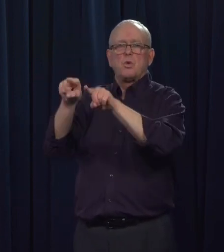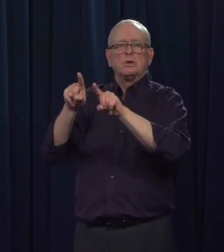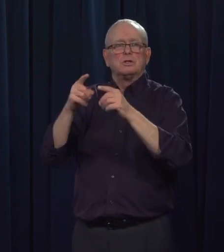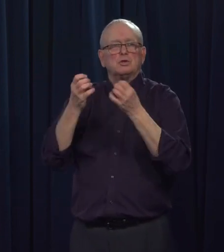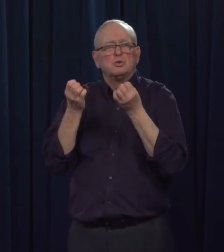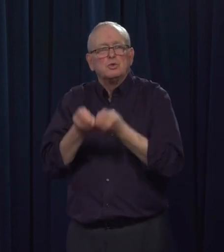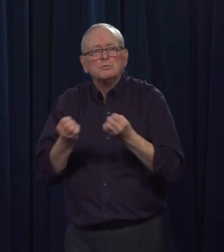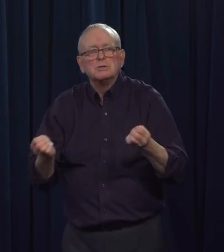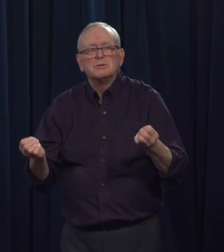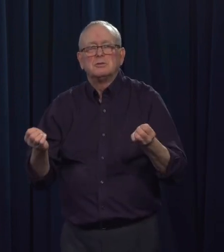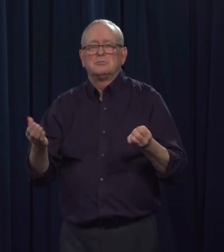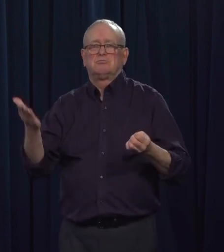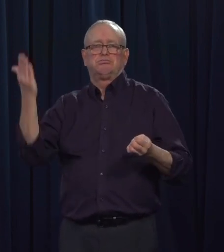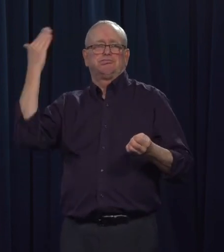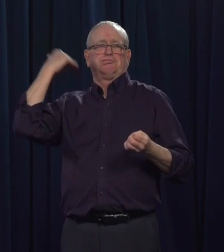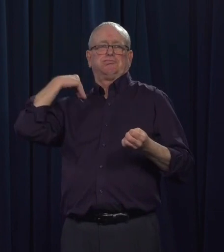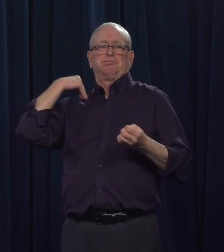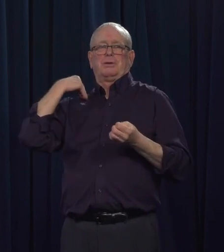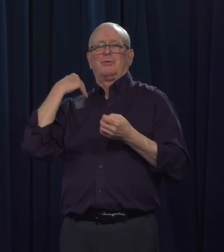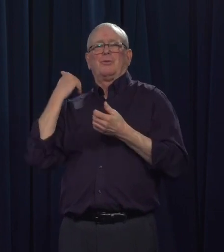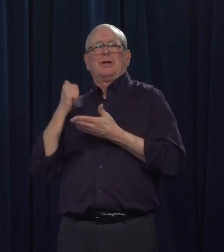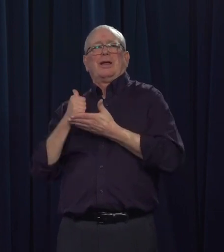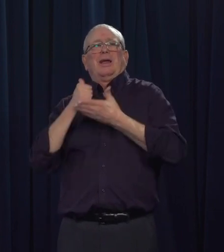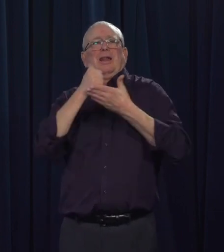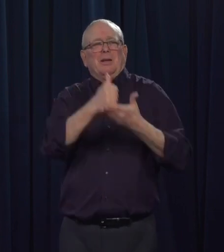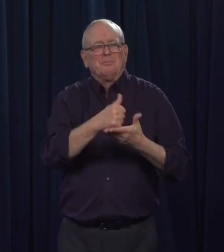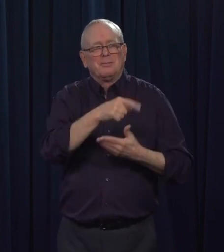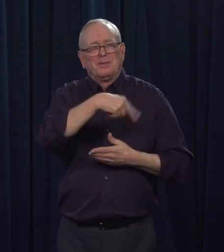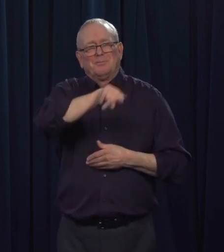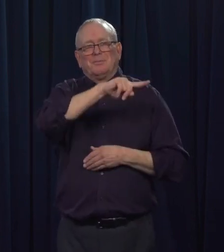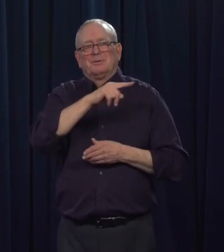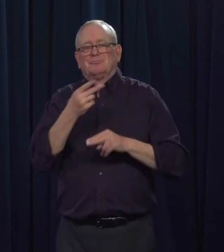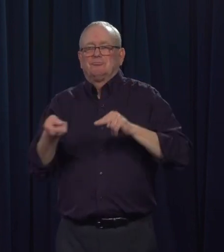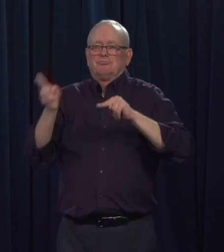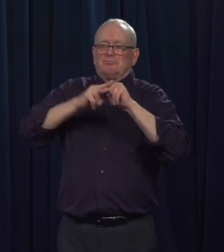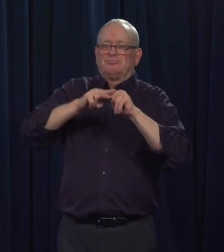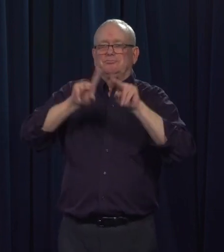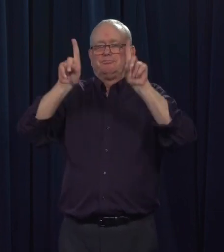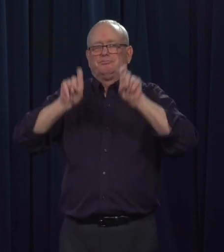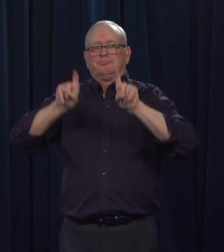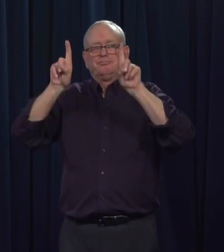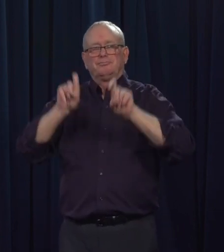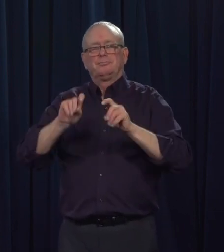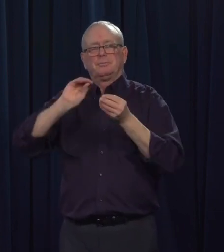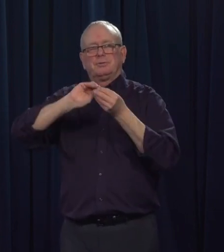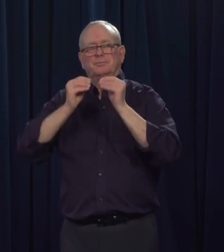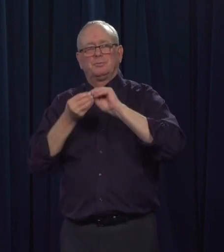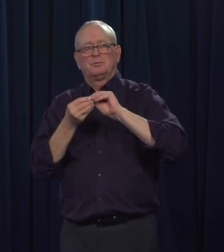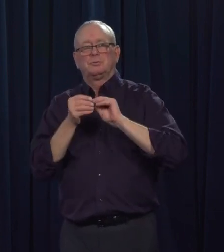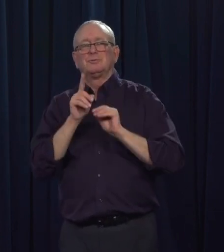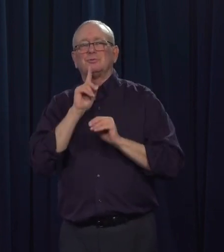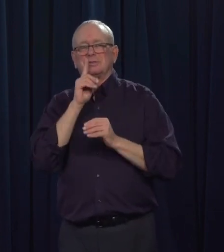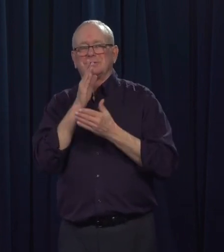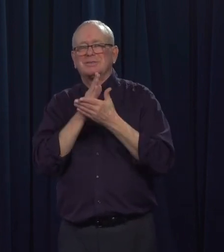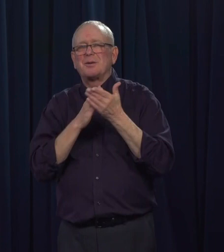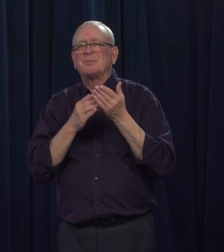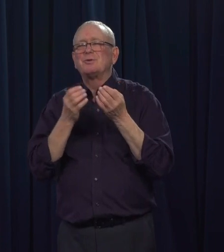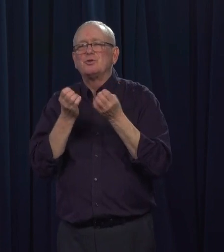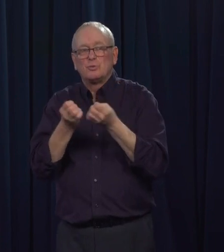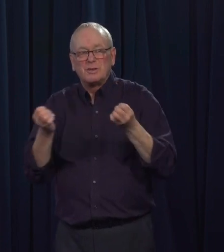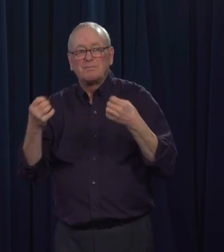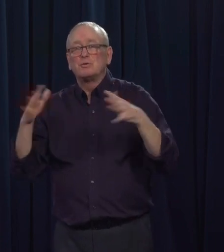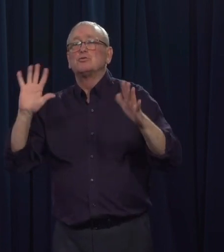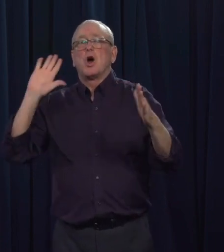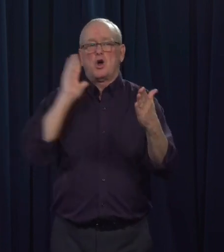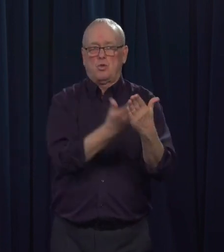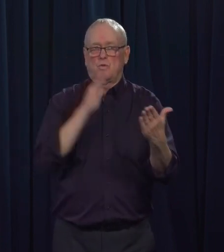capacity, some of which has arrived, some of which is still several weeks away. But the combination of that planning, preparedness,